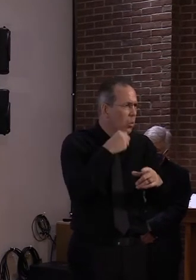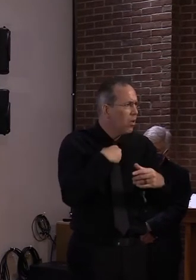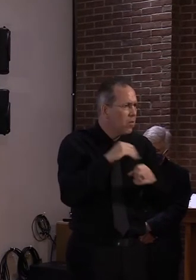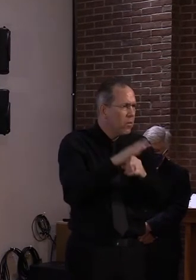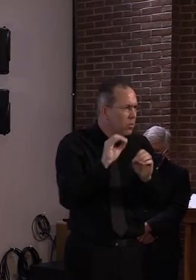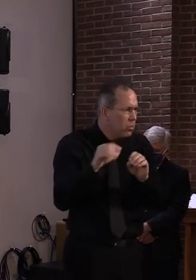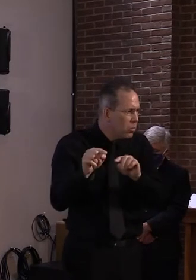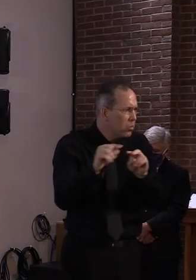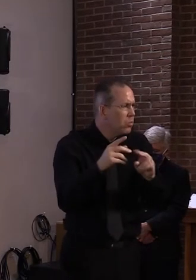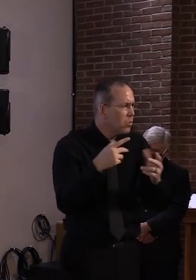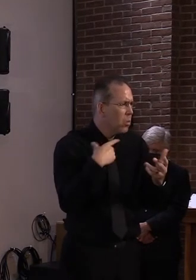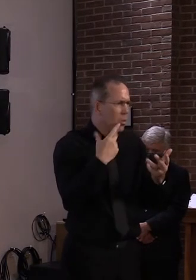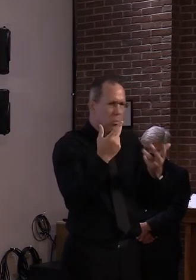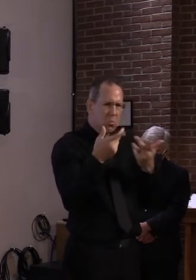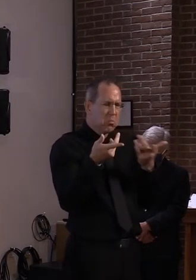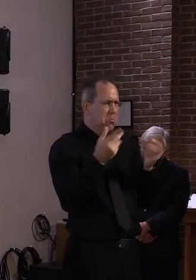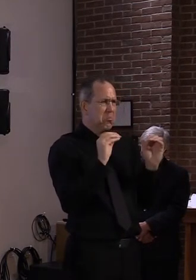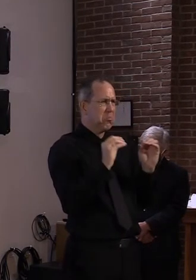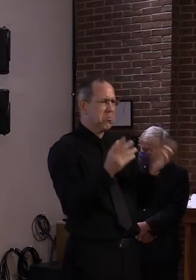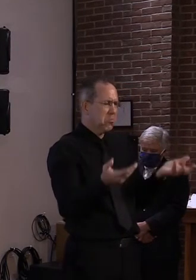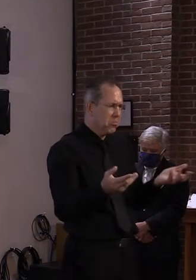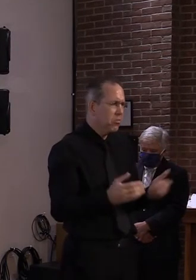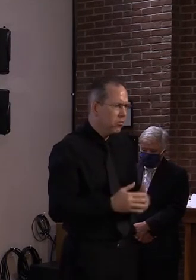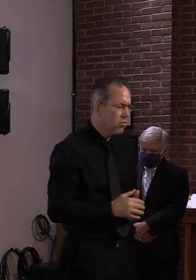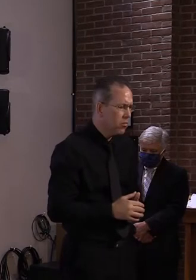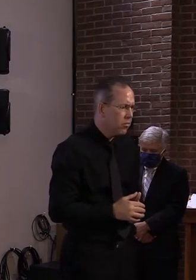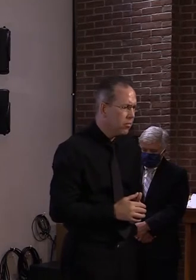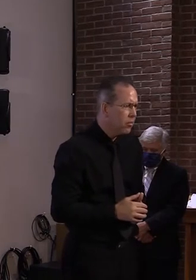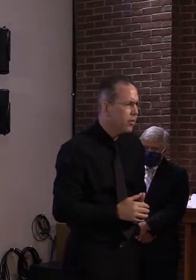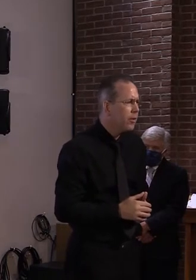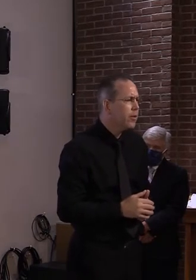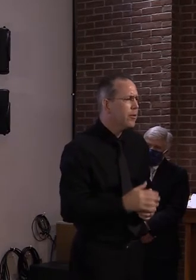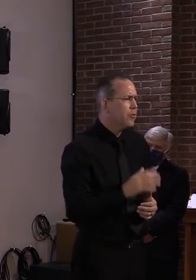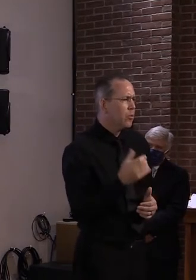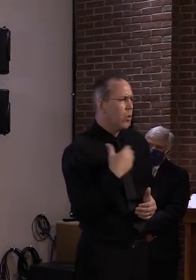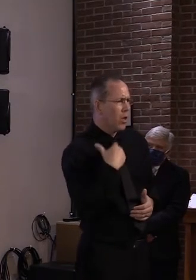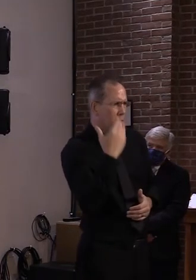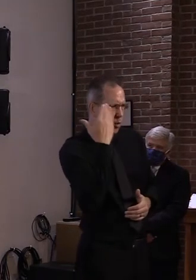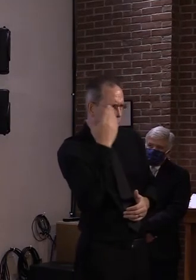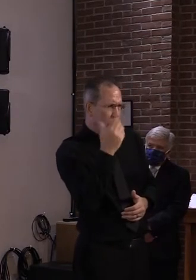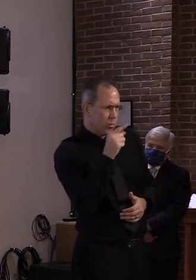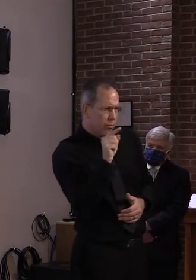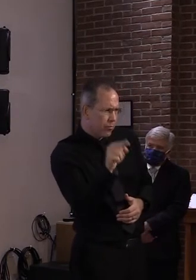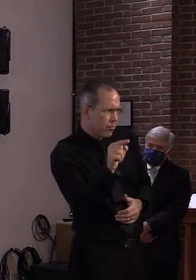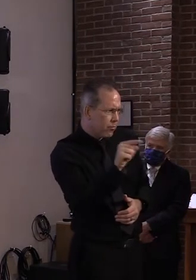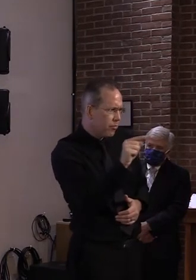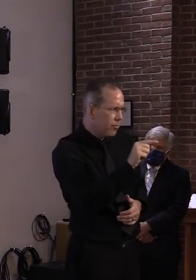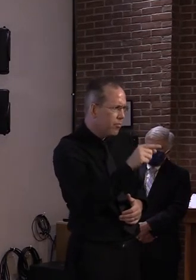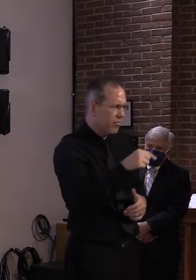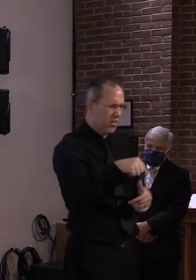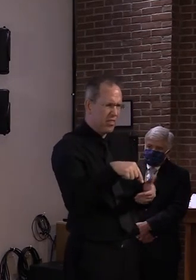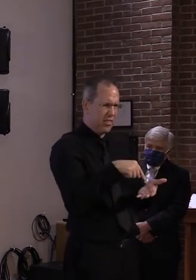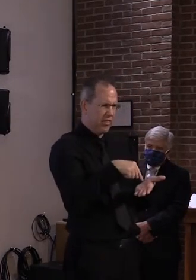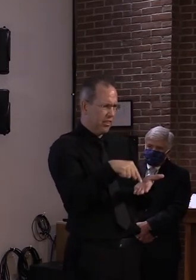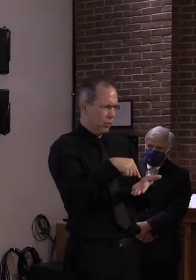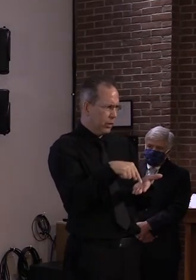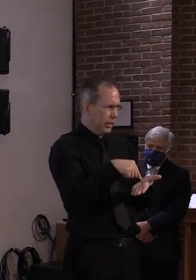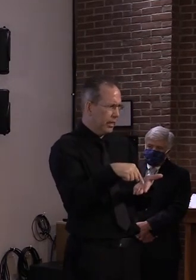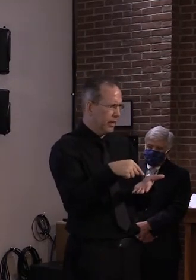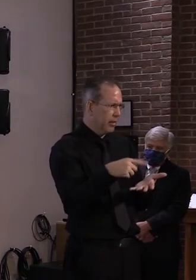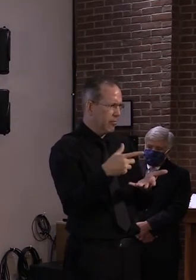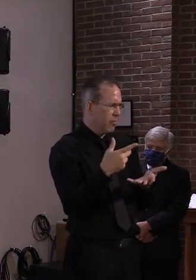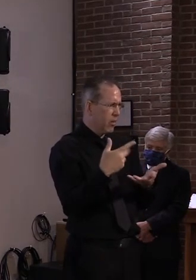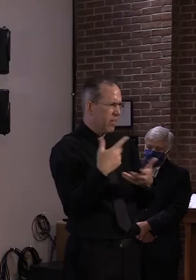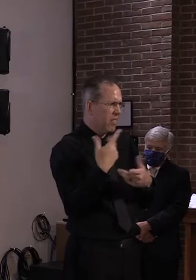I'm realizing we have, in the course of a week, you said we had in the 50s in the last